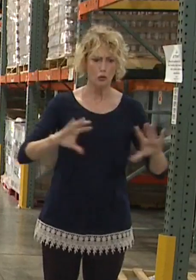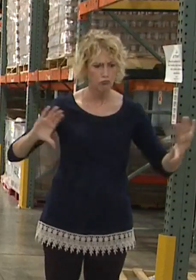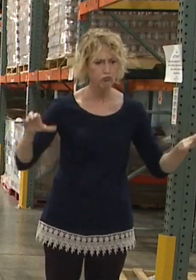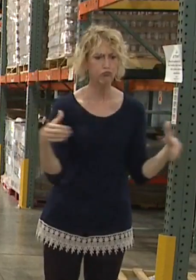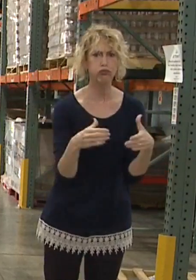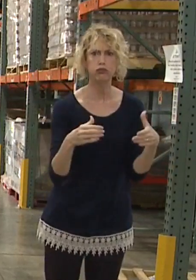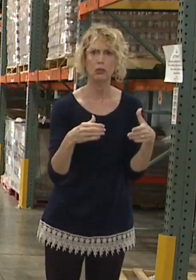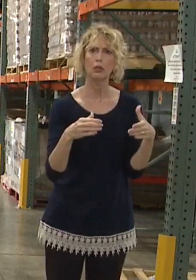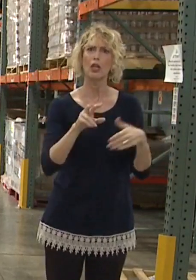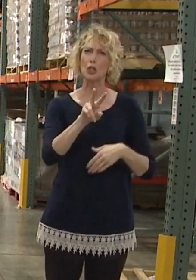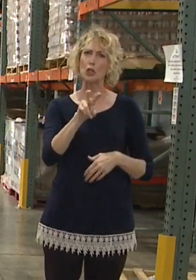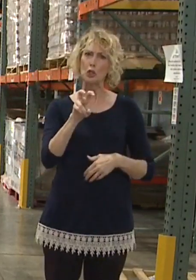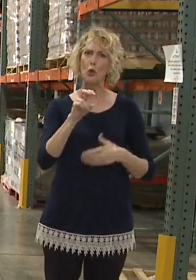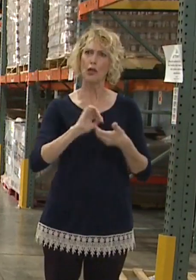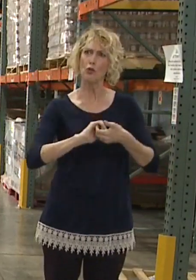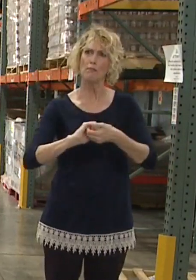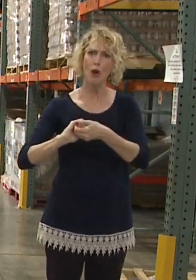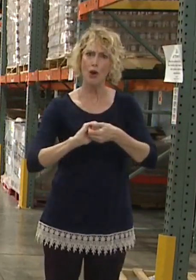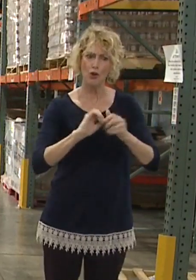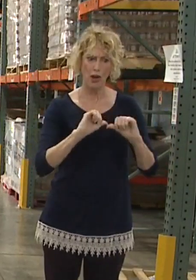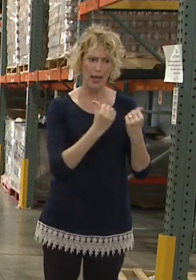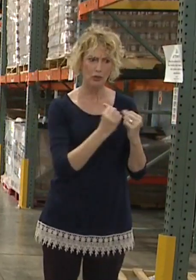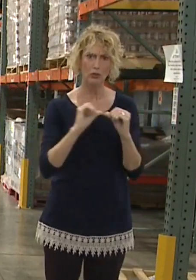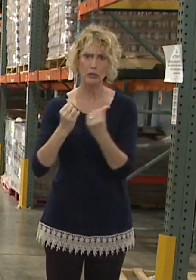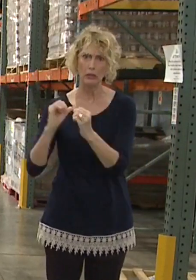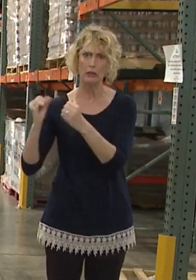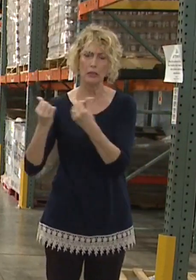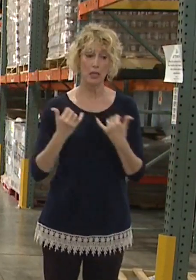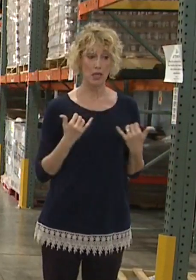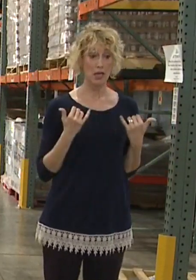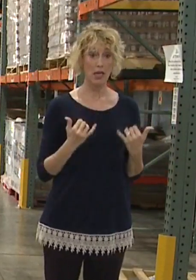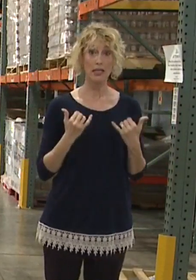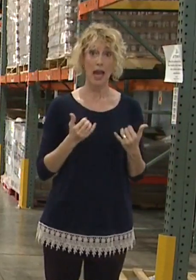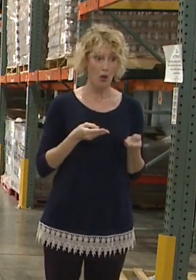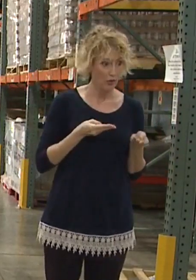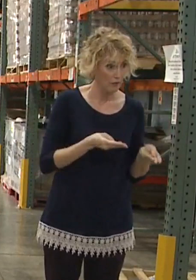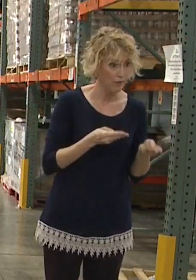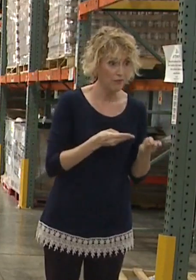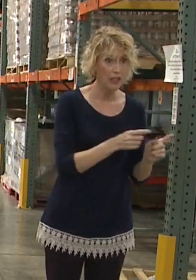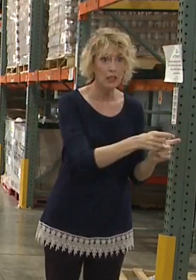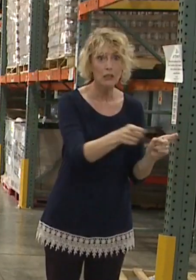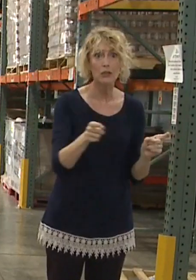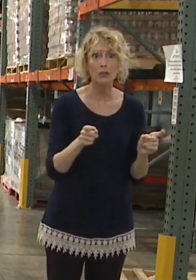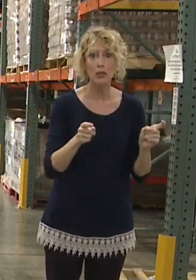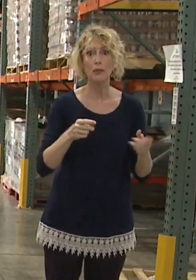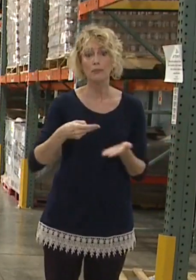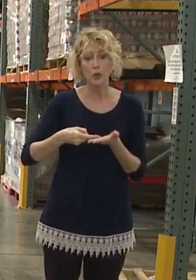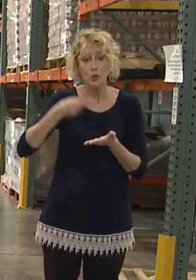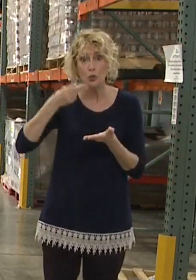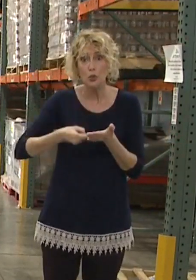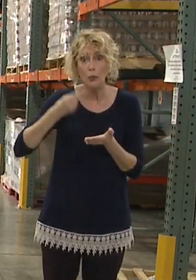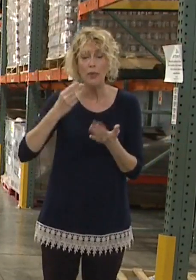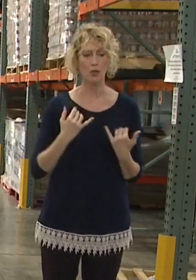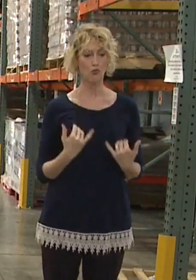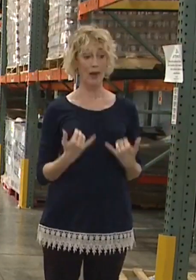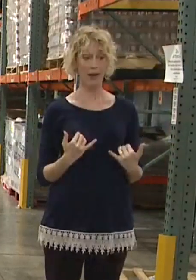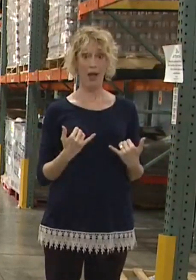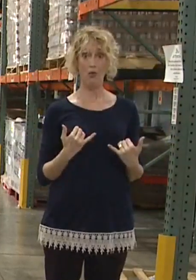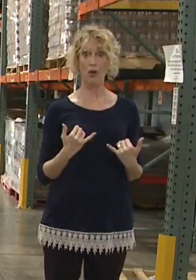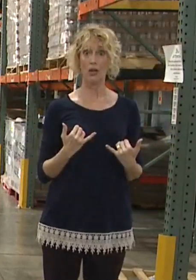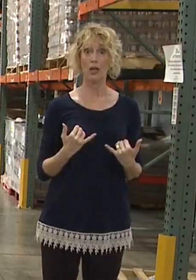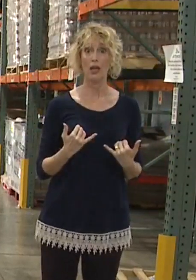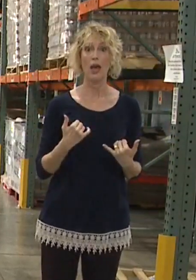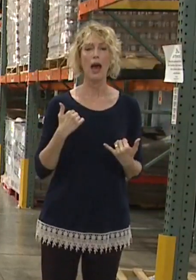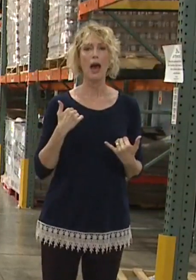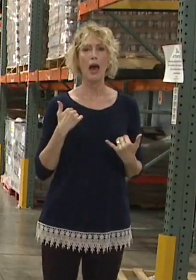over 200 partner agencies that currently have feedings, distributions, whether it be soup pantries right now. At this moment, as we speak, we have